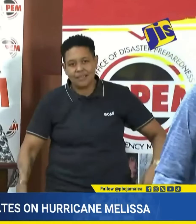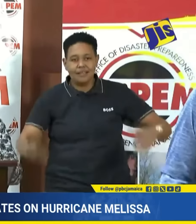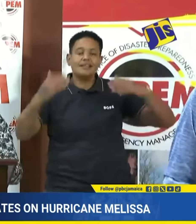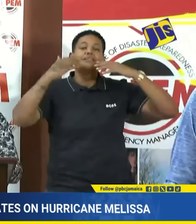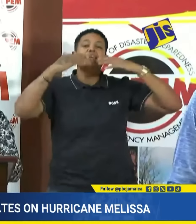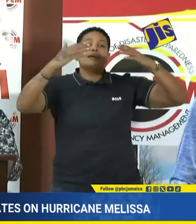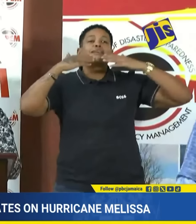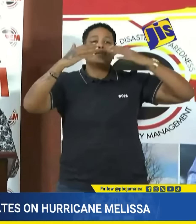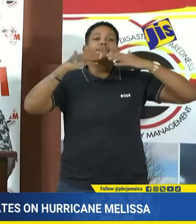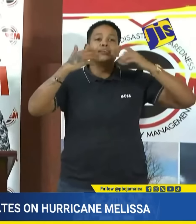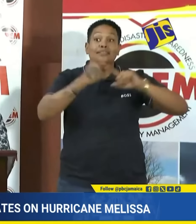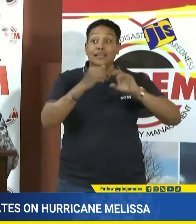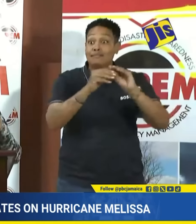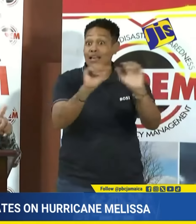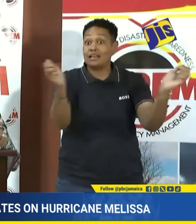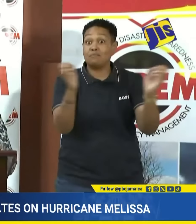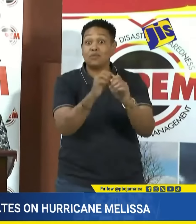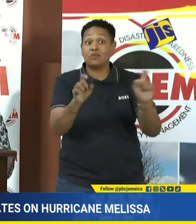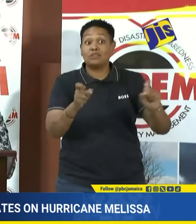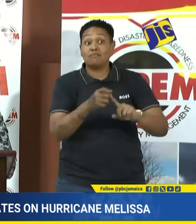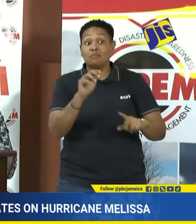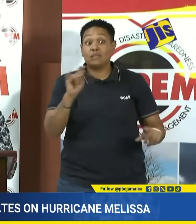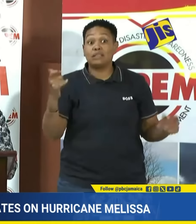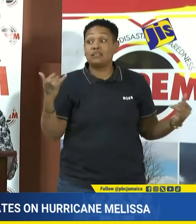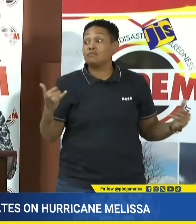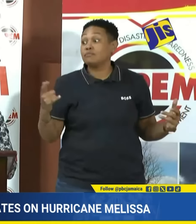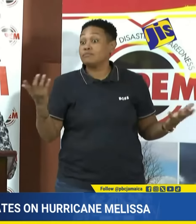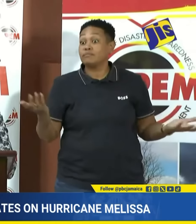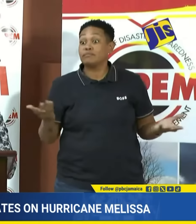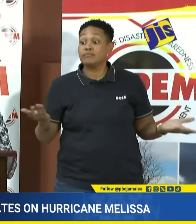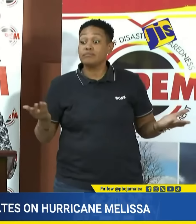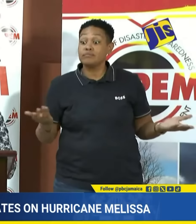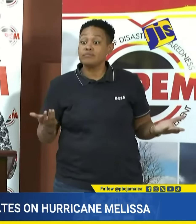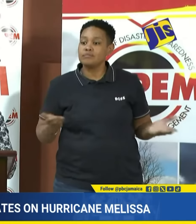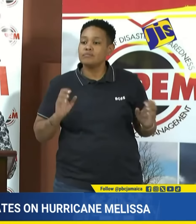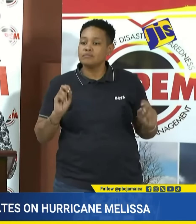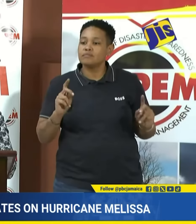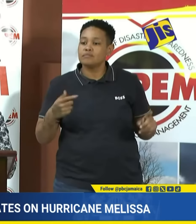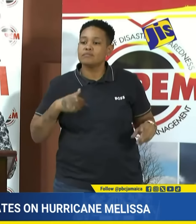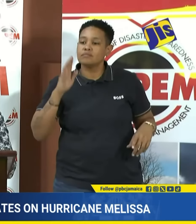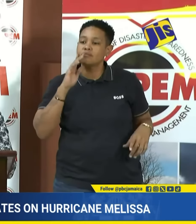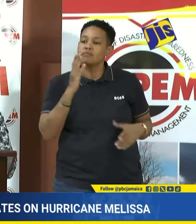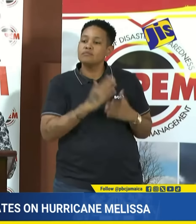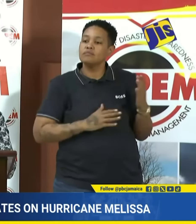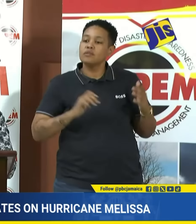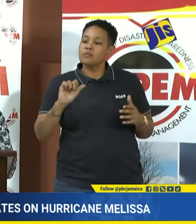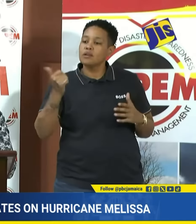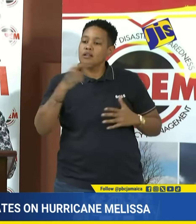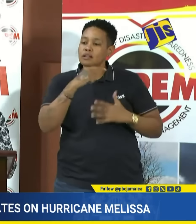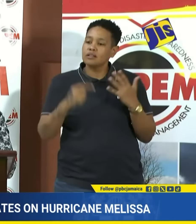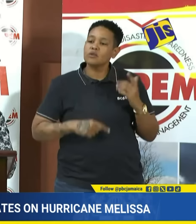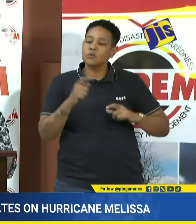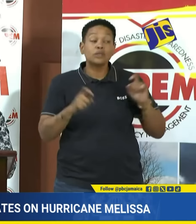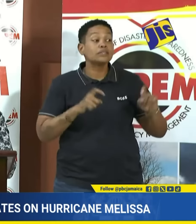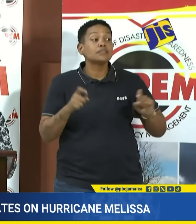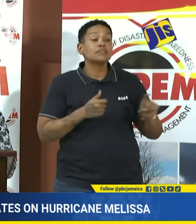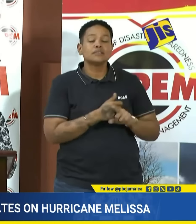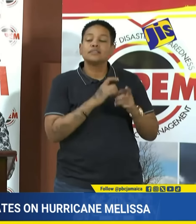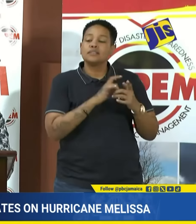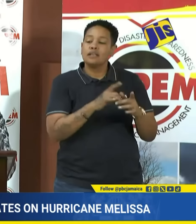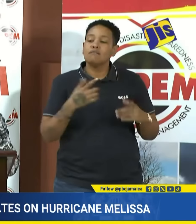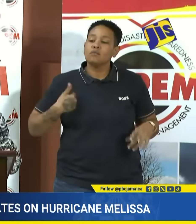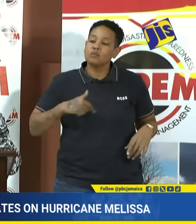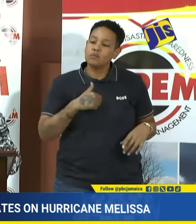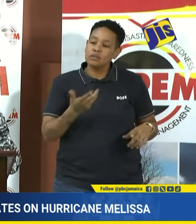Thank you very much. Are there any questions from the media that's here? No? Okay, I'm going to take some other questions